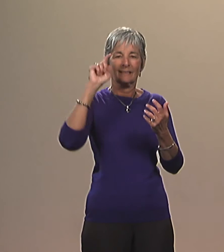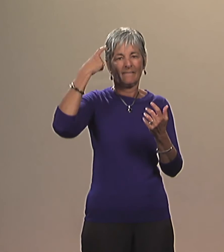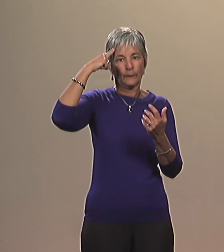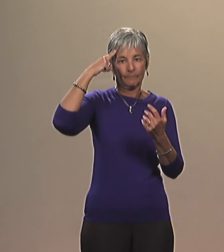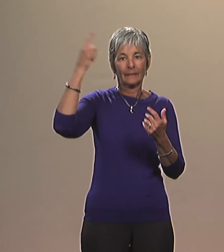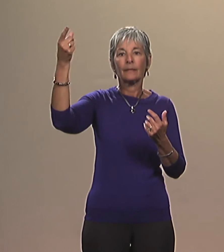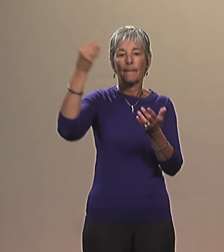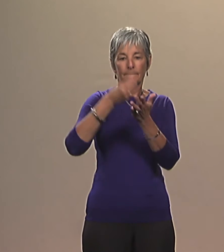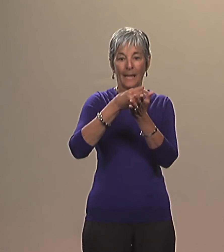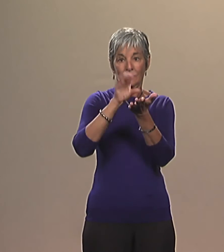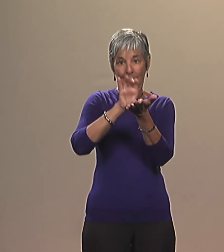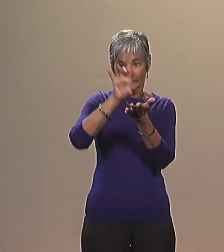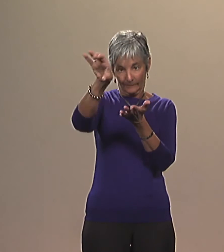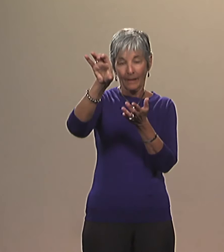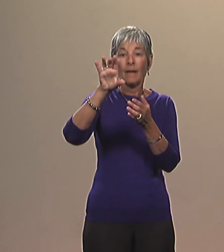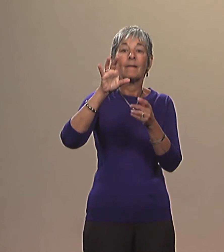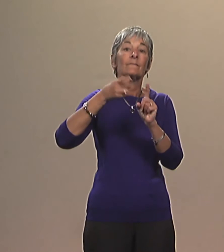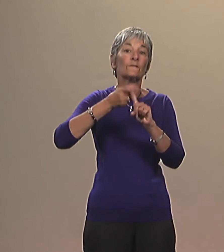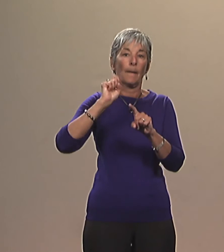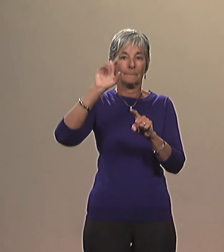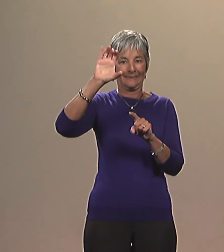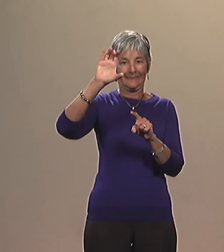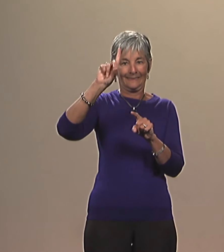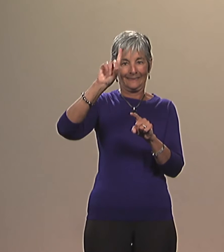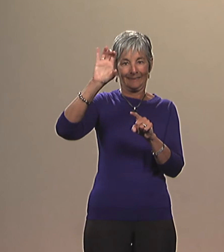that is government funded under the CDC,